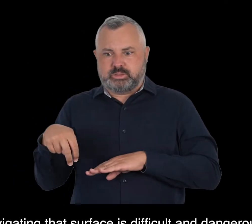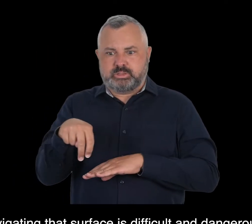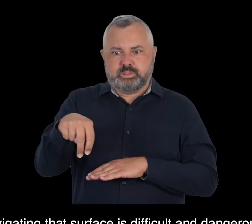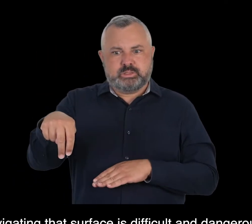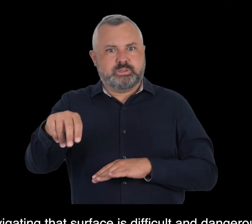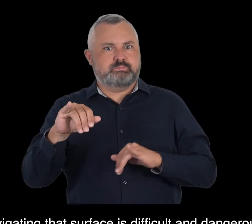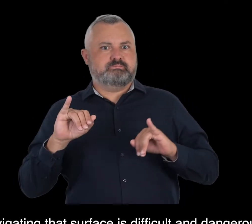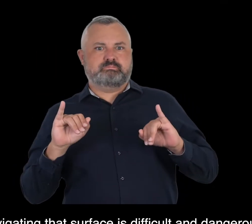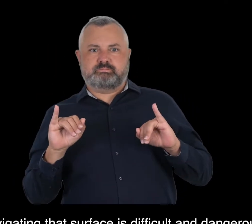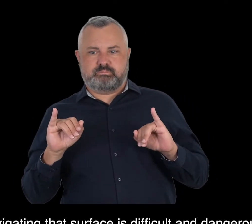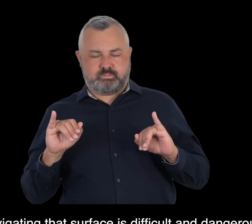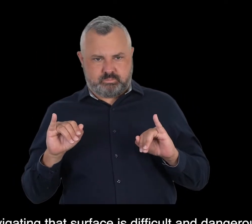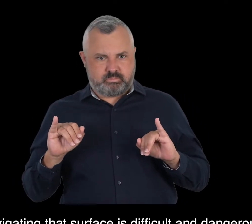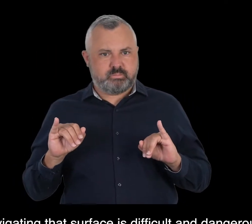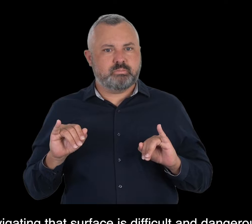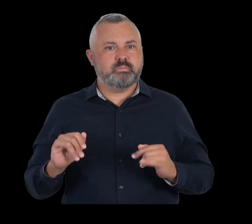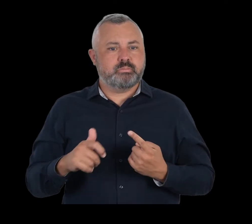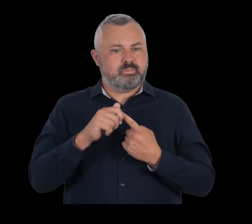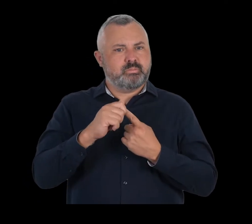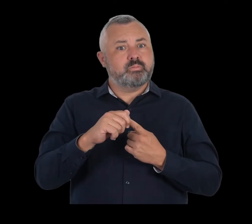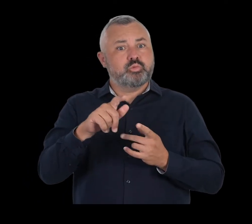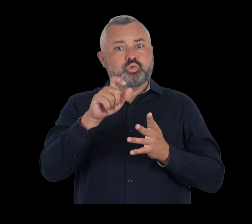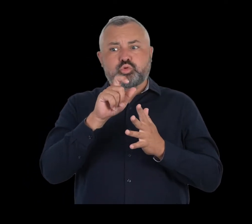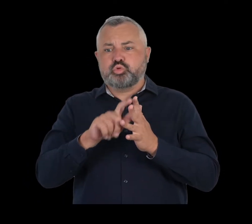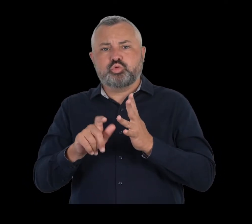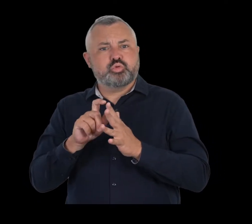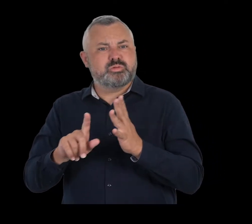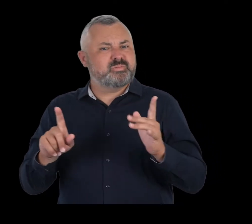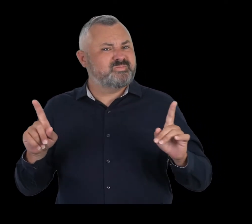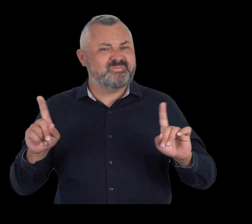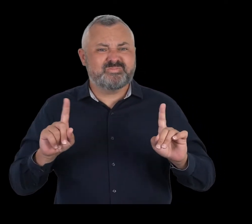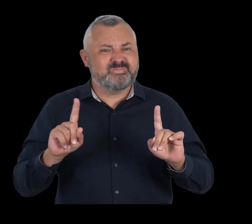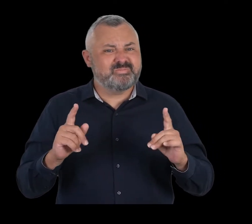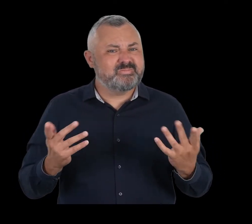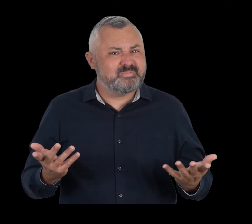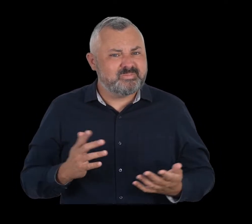difficult and dangerous for you as a deafblind person.